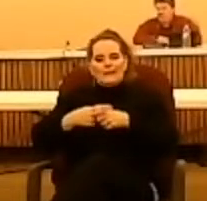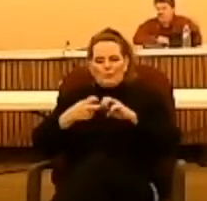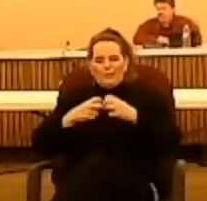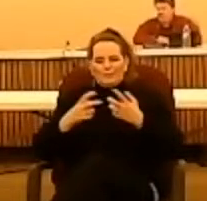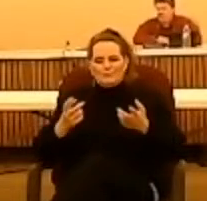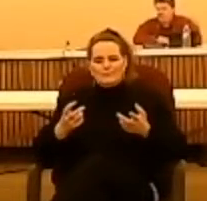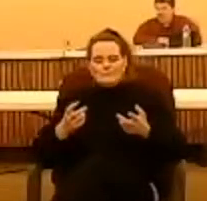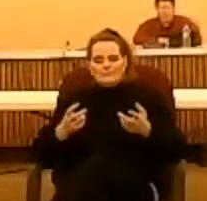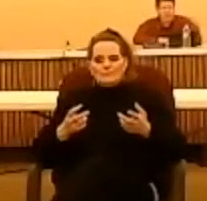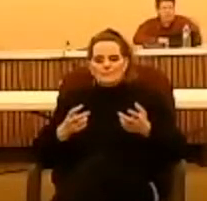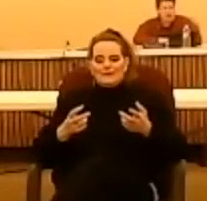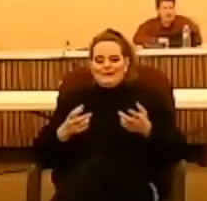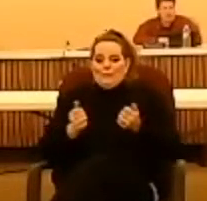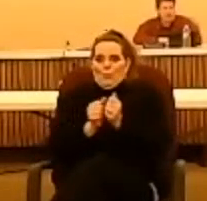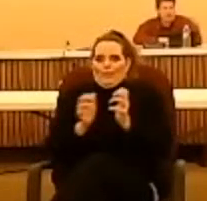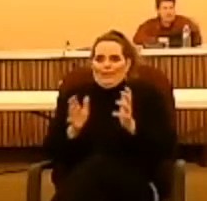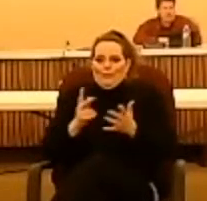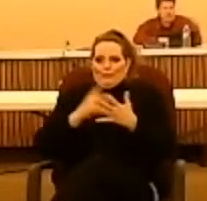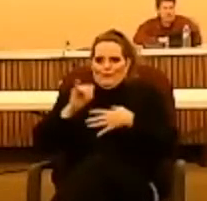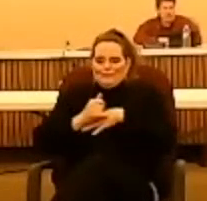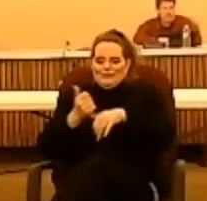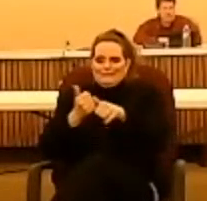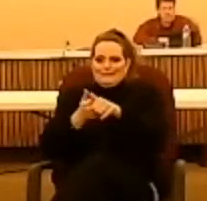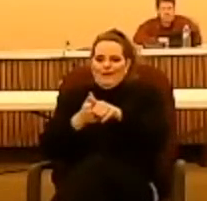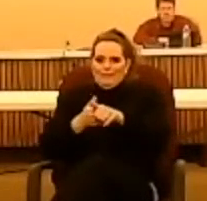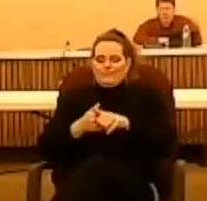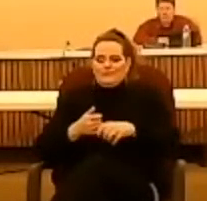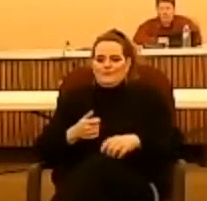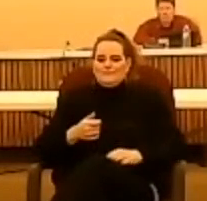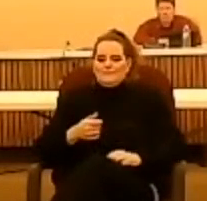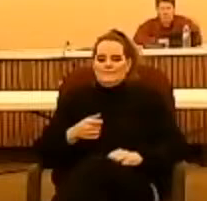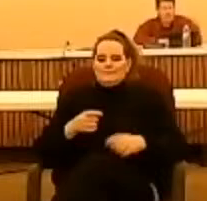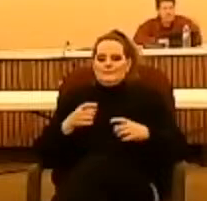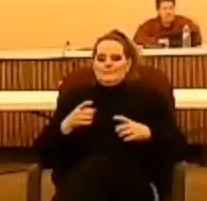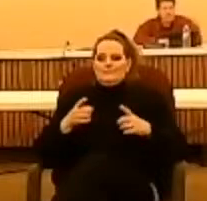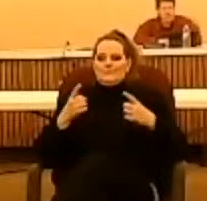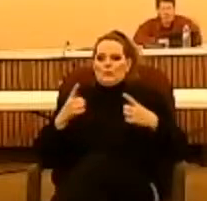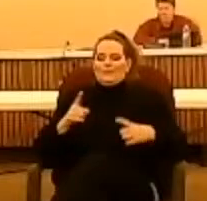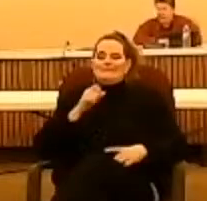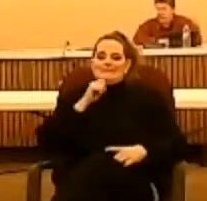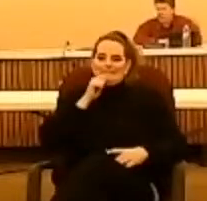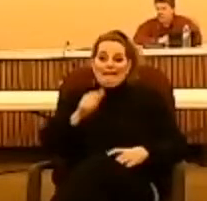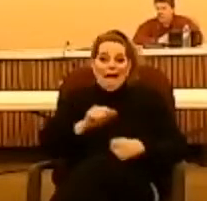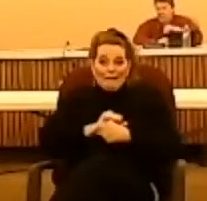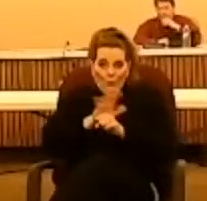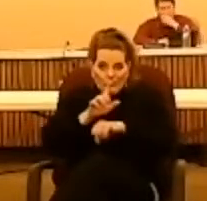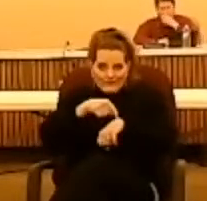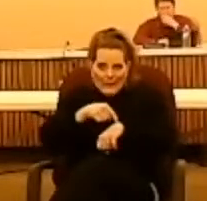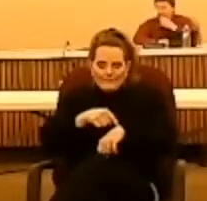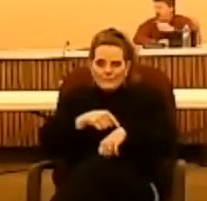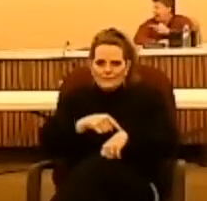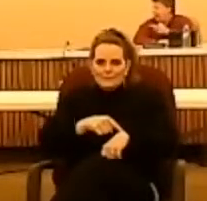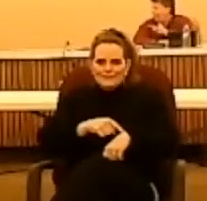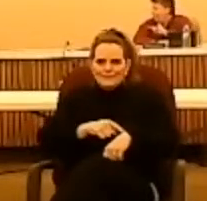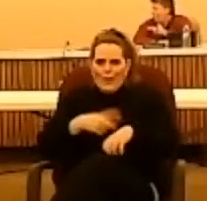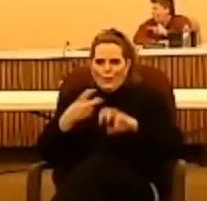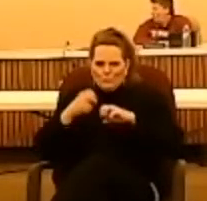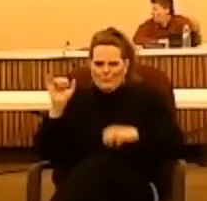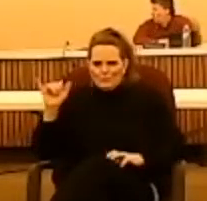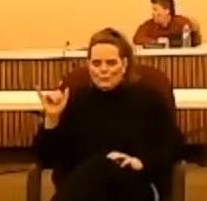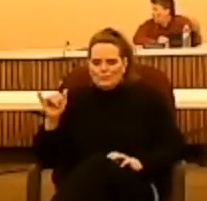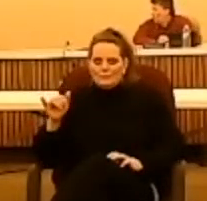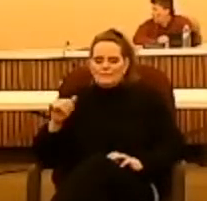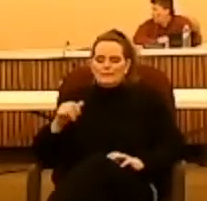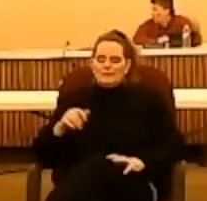actually, even without this project, during non-COVID times was problematic. I found out where the